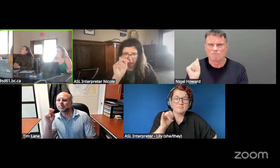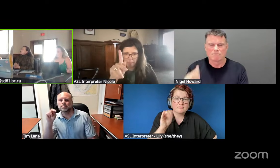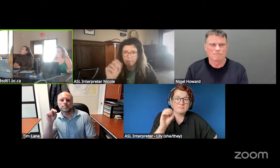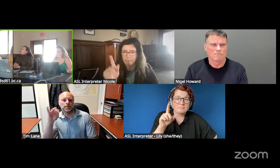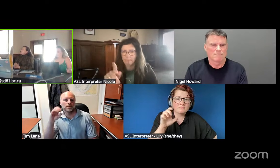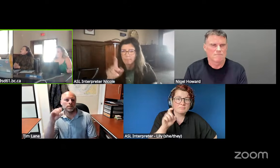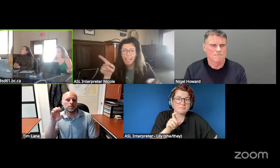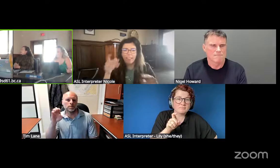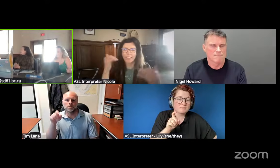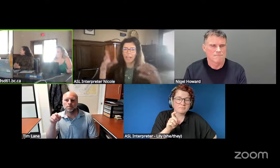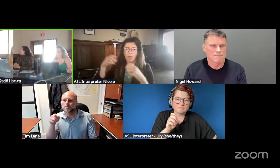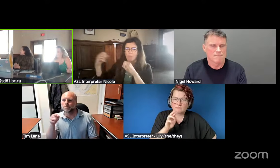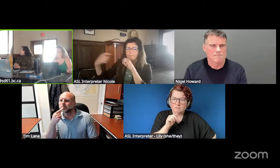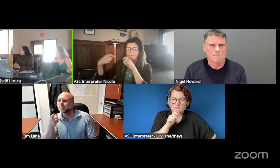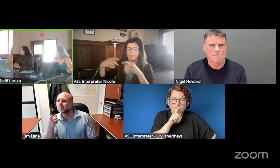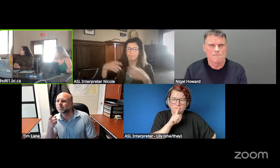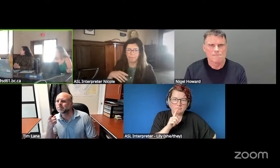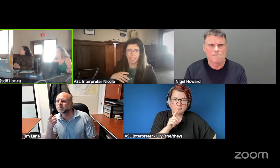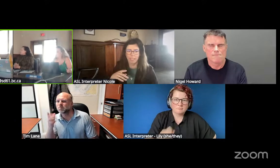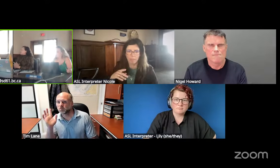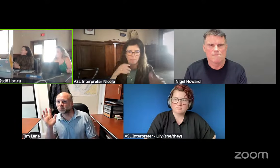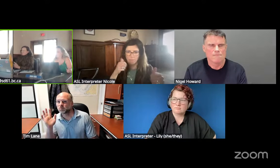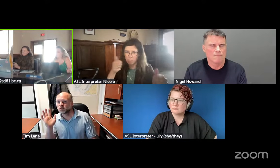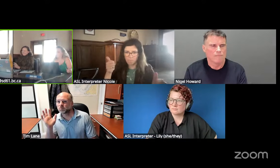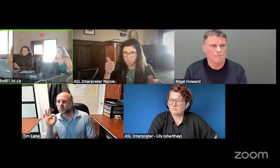We're going to move on to correspondence.